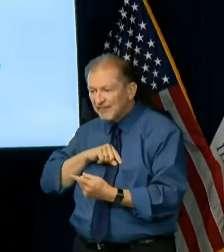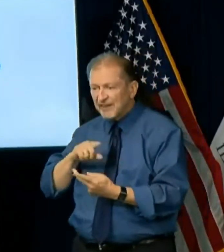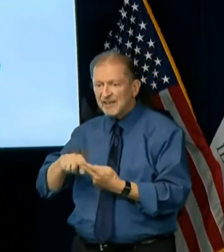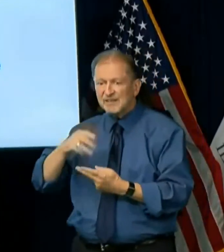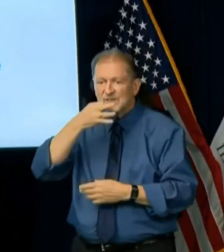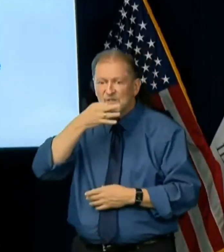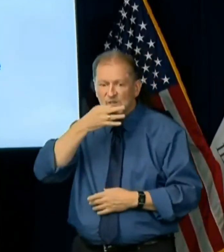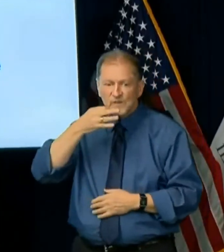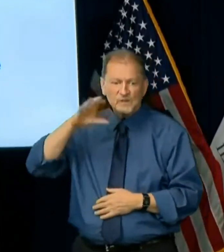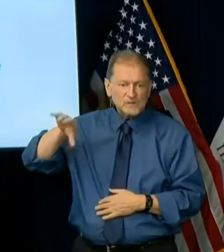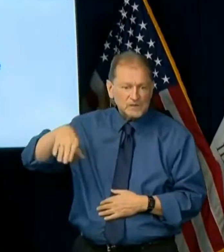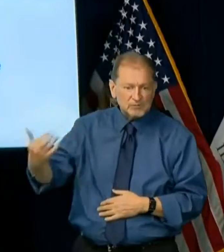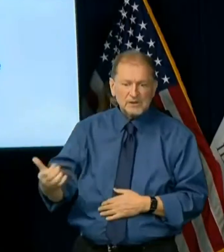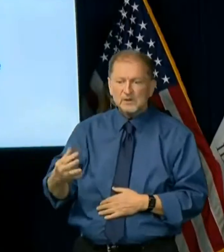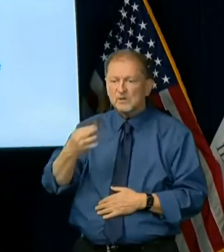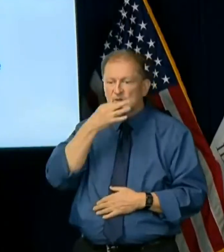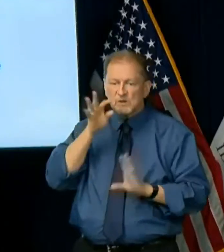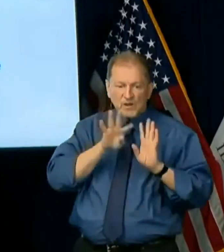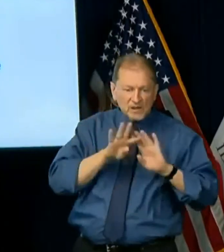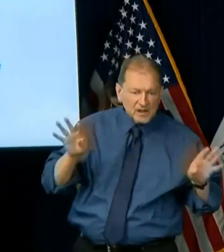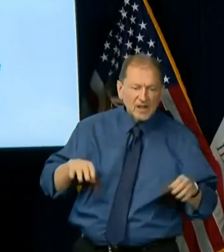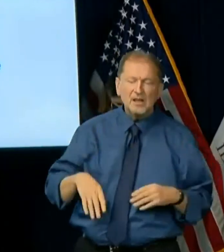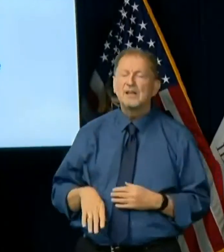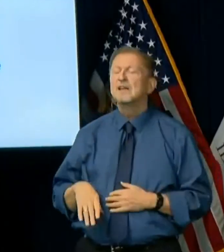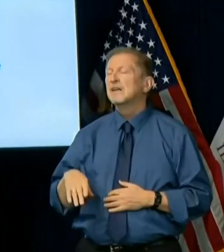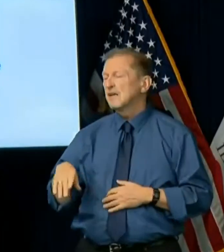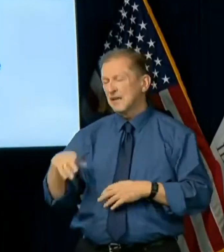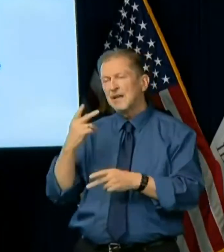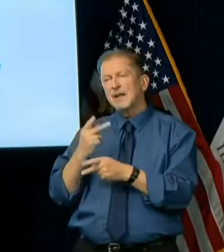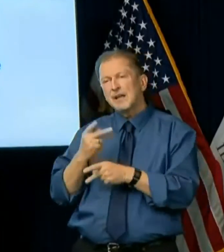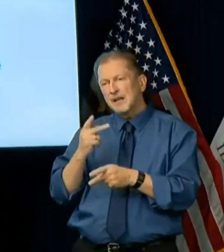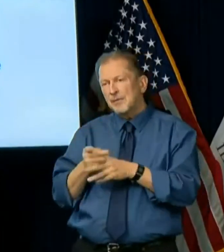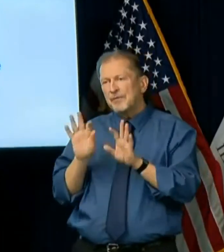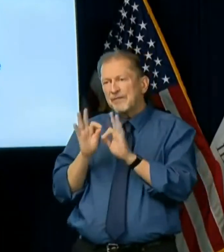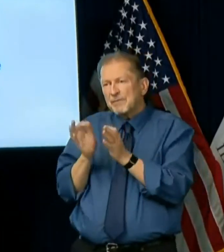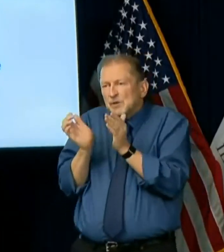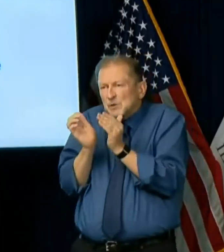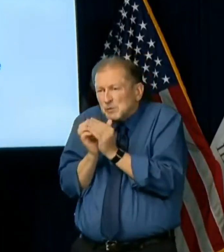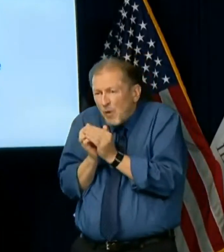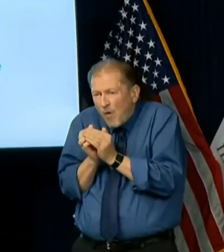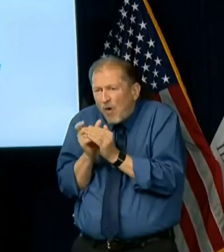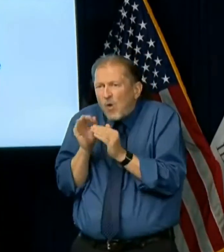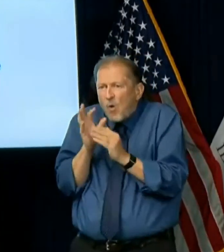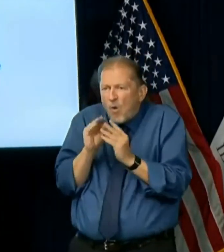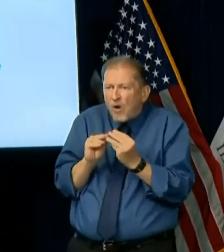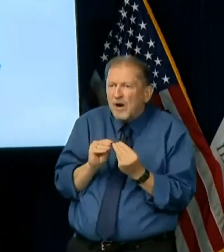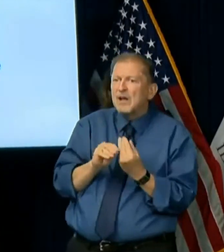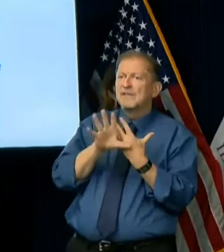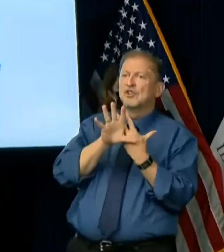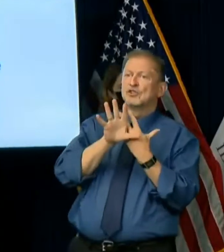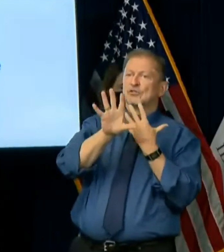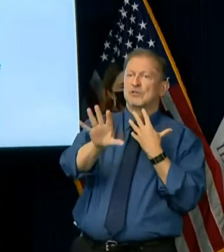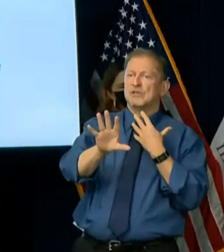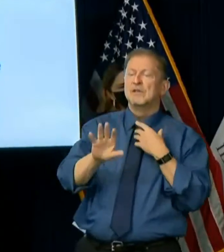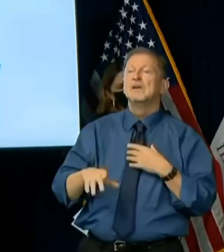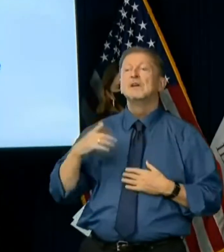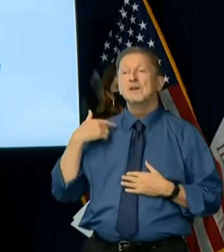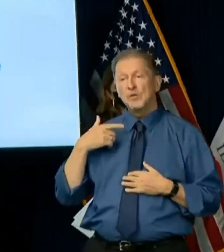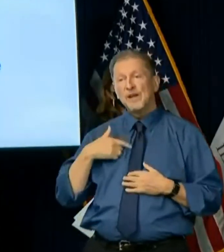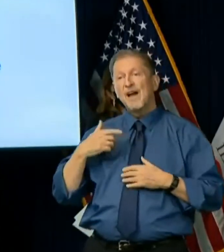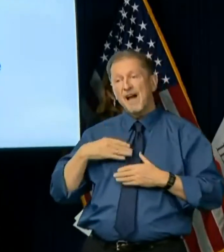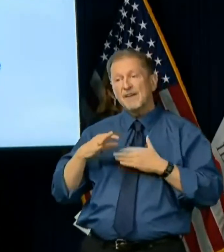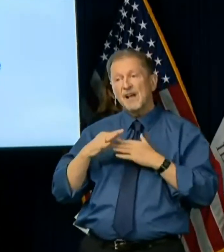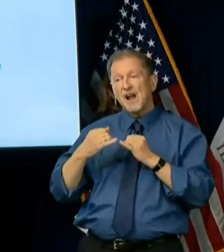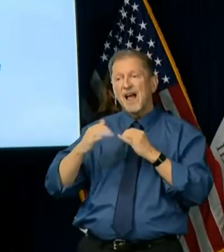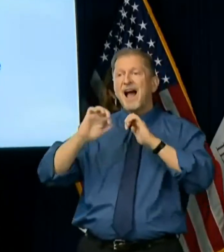safe celebrations. Keep them virtual or keep them super small. follow our guidelines on how to celebrate